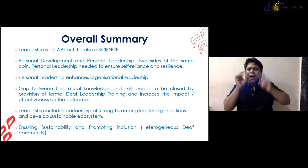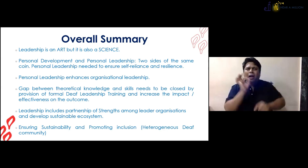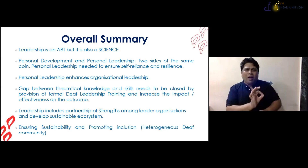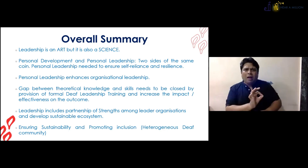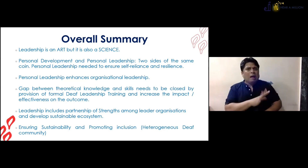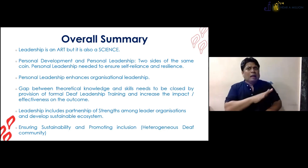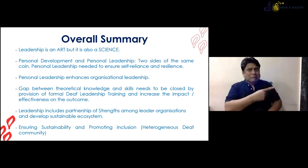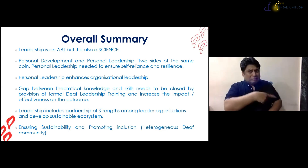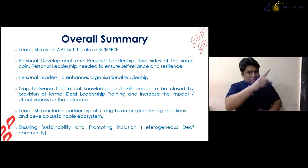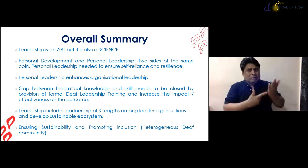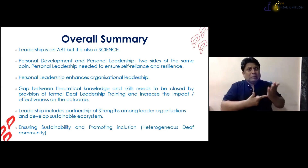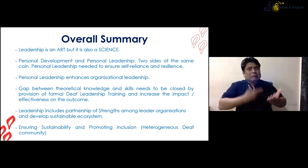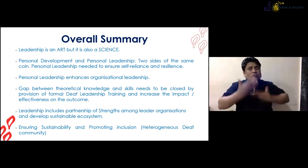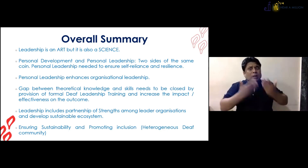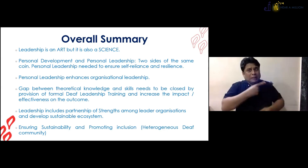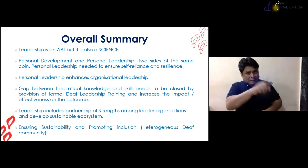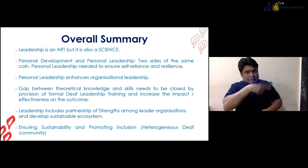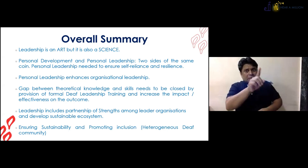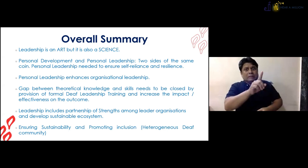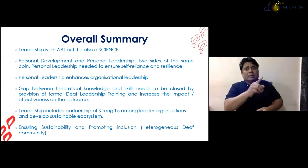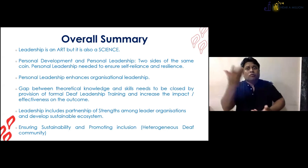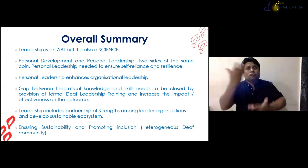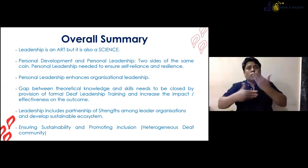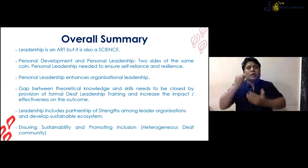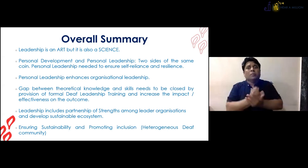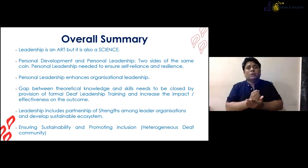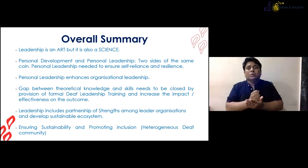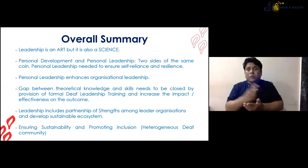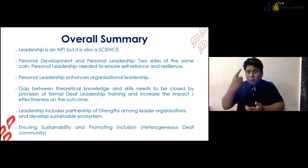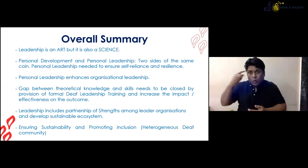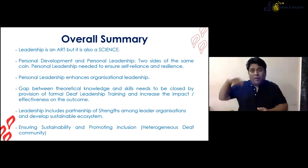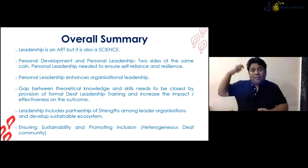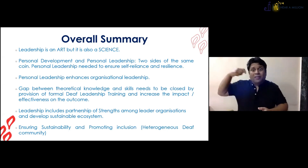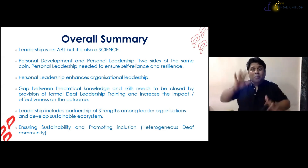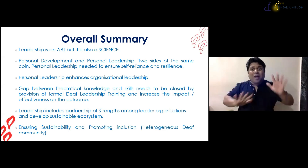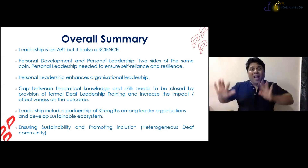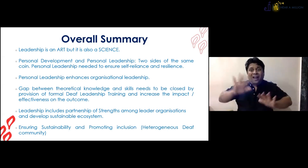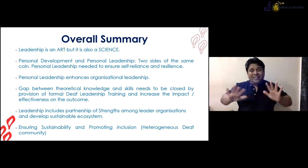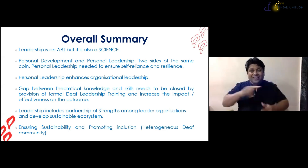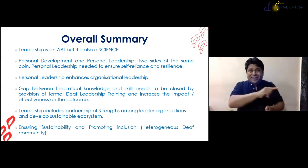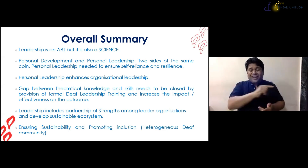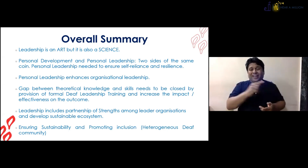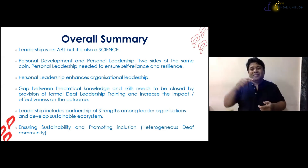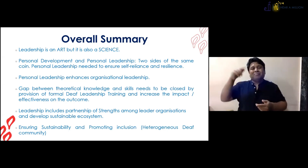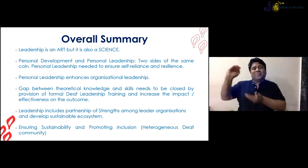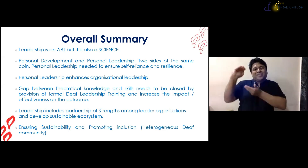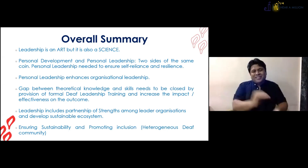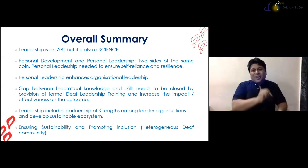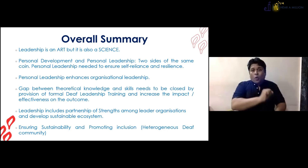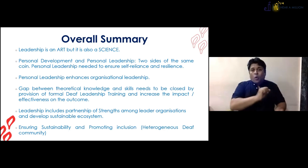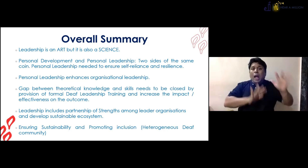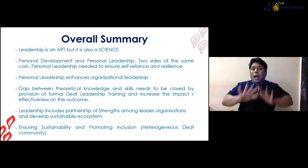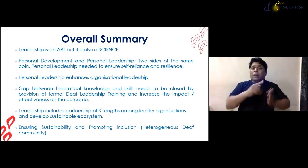they think that they have good expressions, actions, etc., and then they send them for training. Because we know that acting